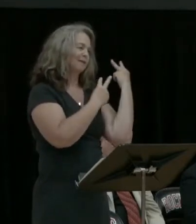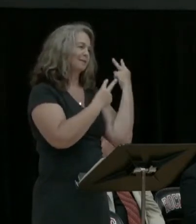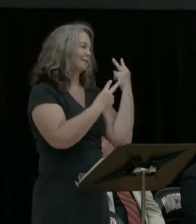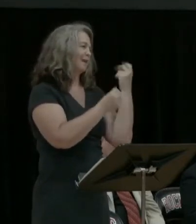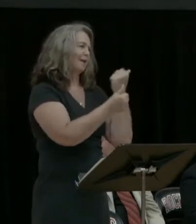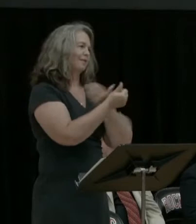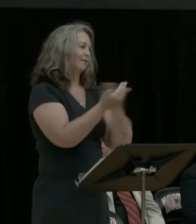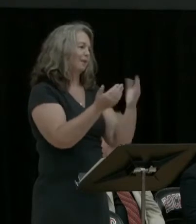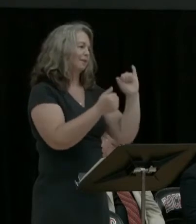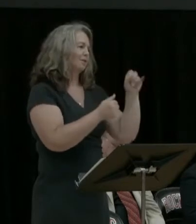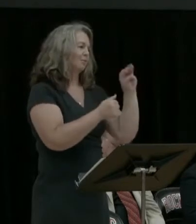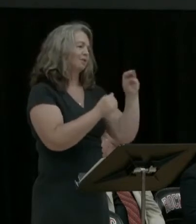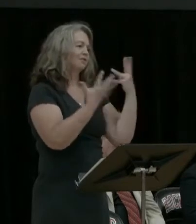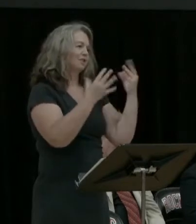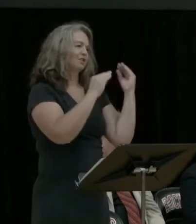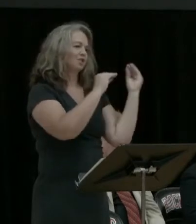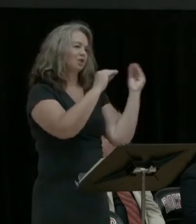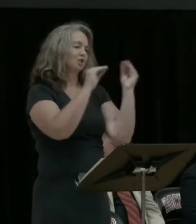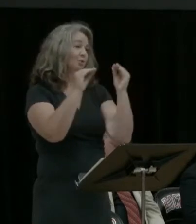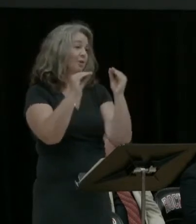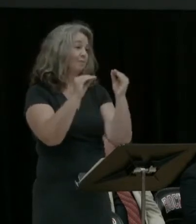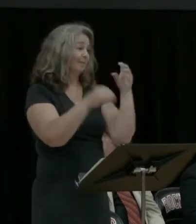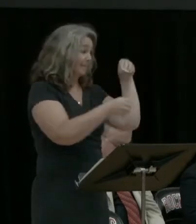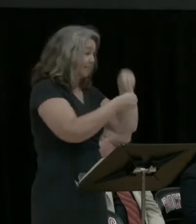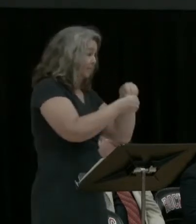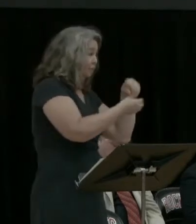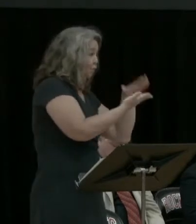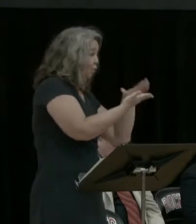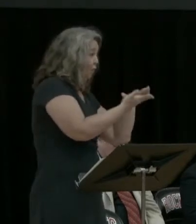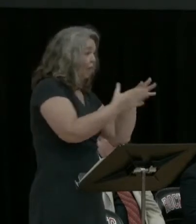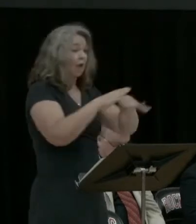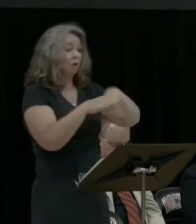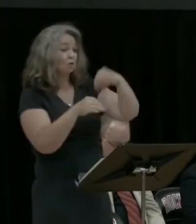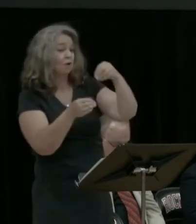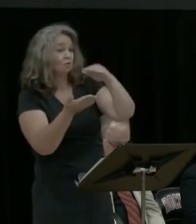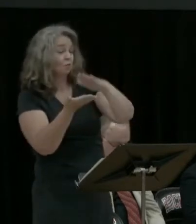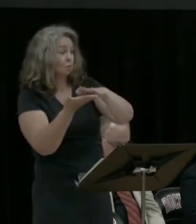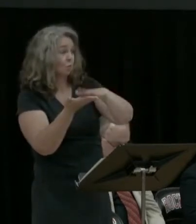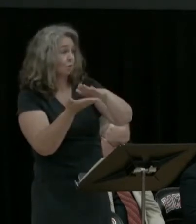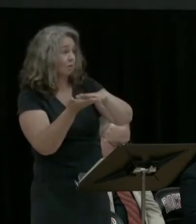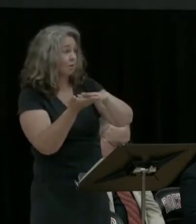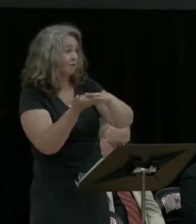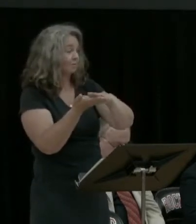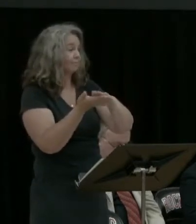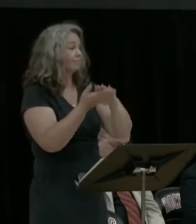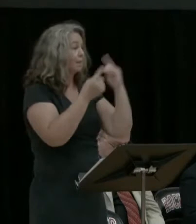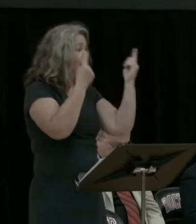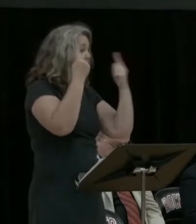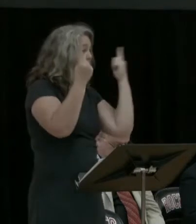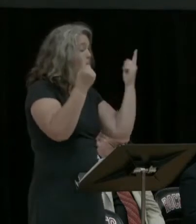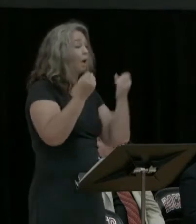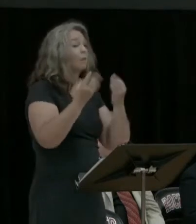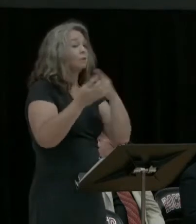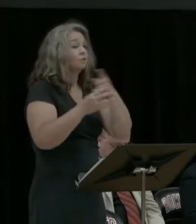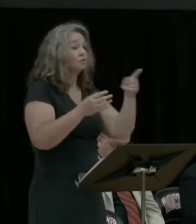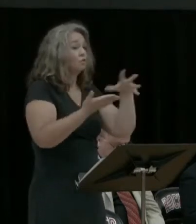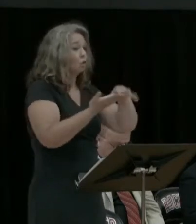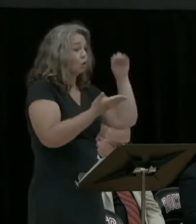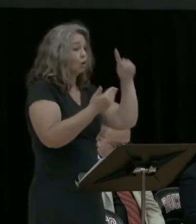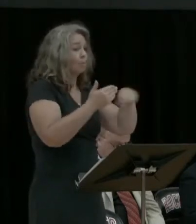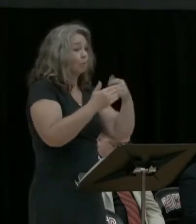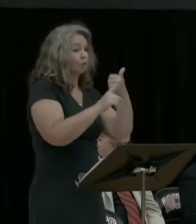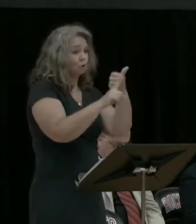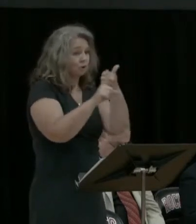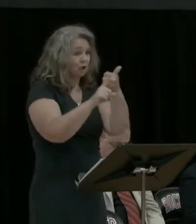JM has taught you, both in and out of the classroom. Consider how much you've learned about